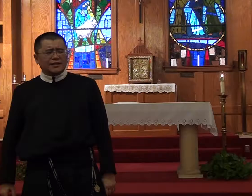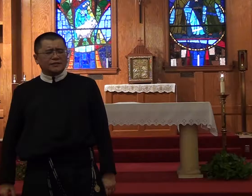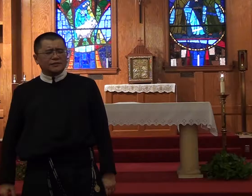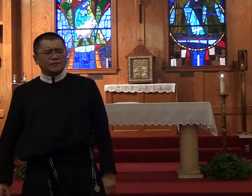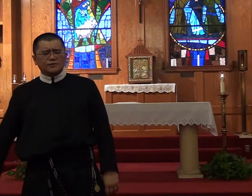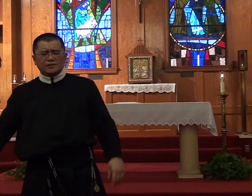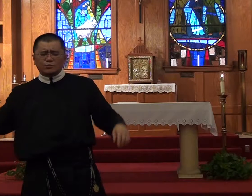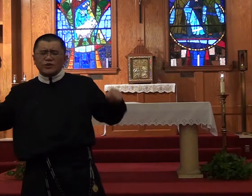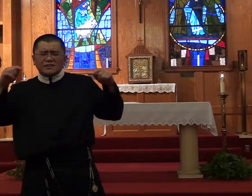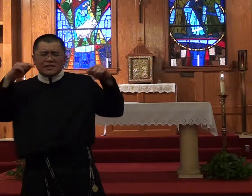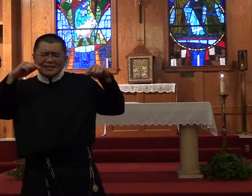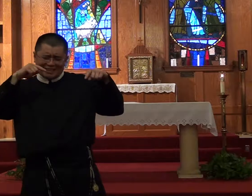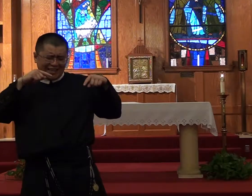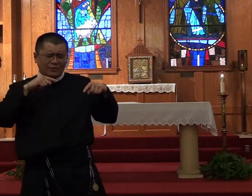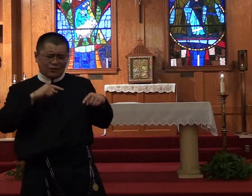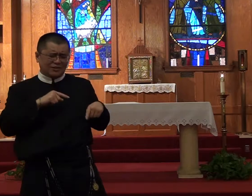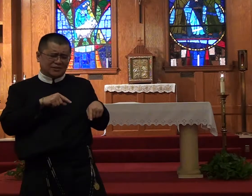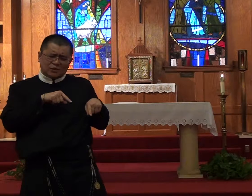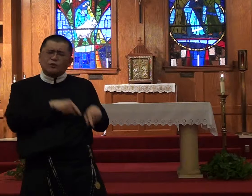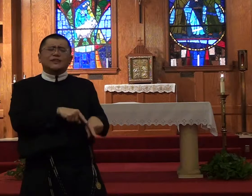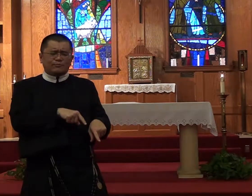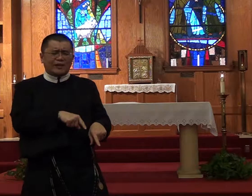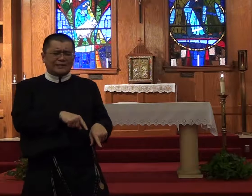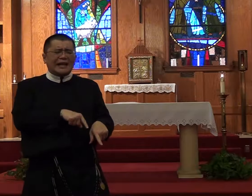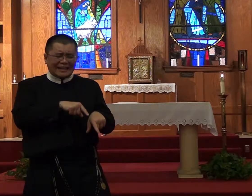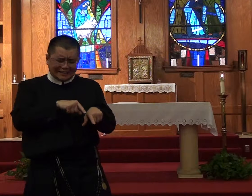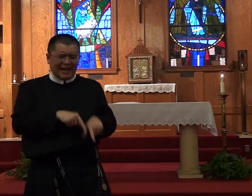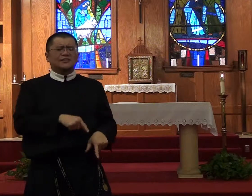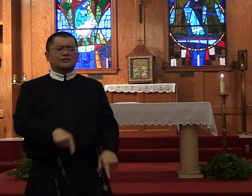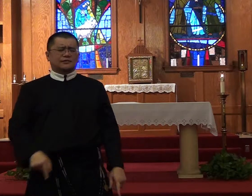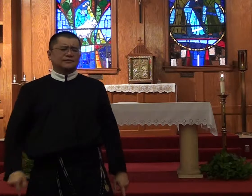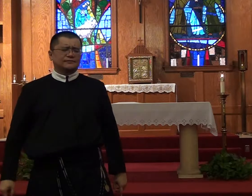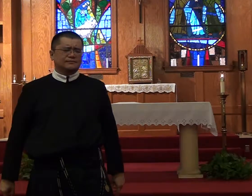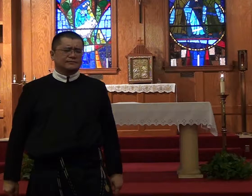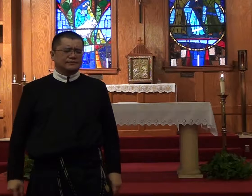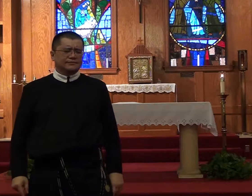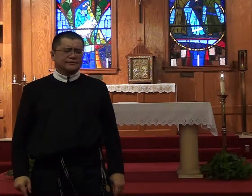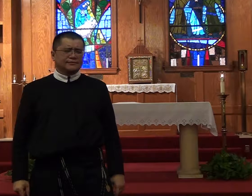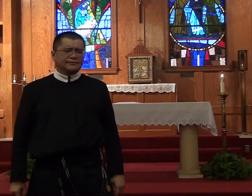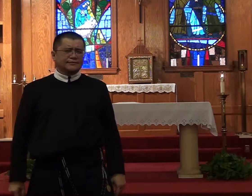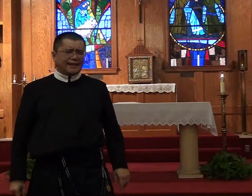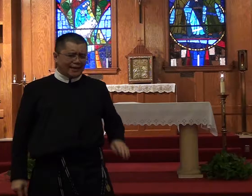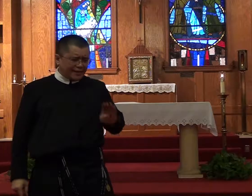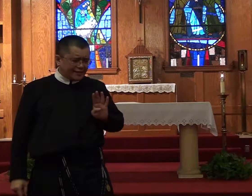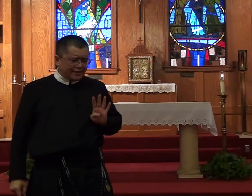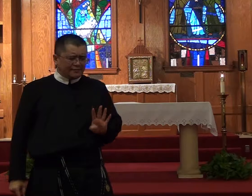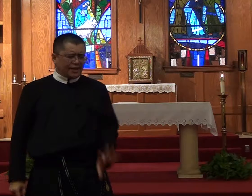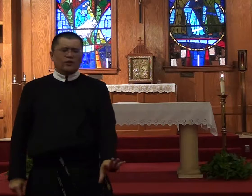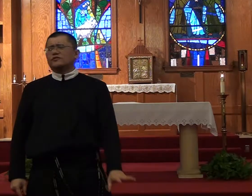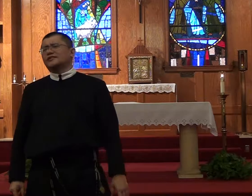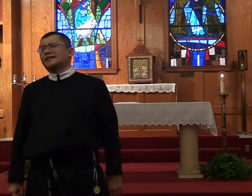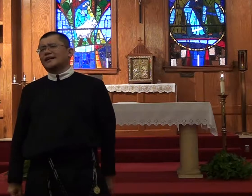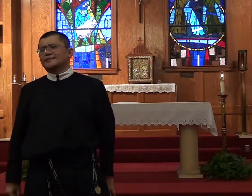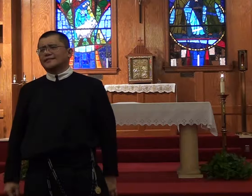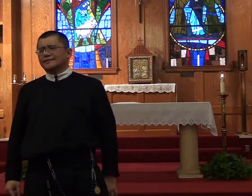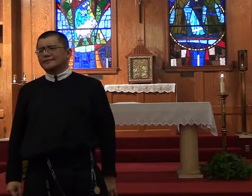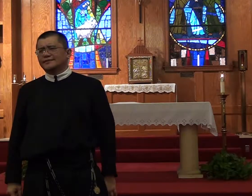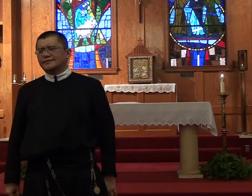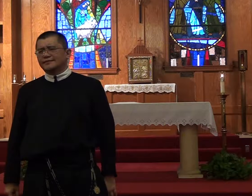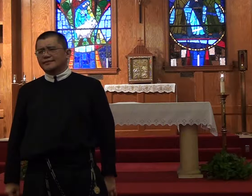cancer is, you just breathe in the name of Jesus to that place, that cancer. And let him take over that cancer.